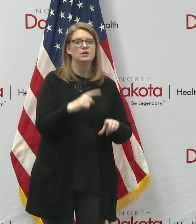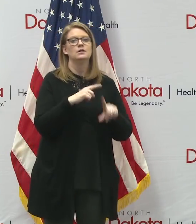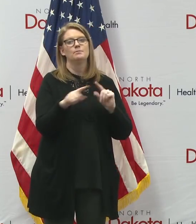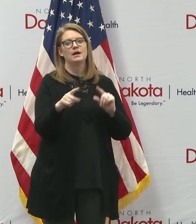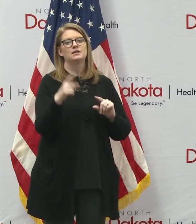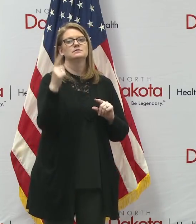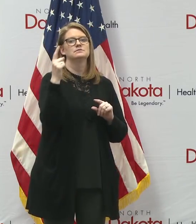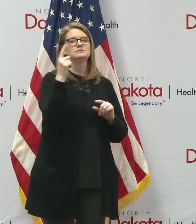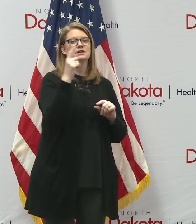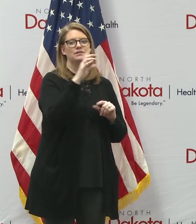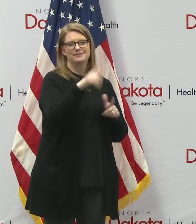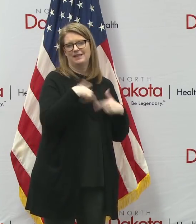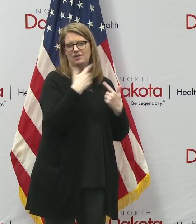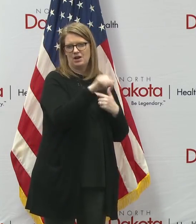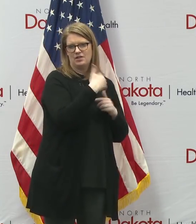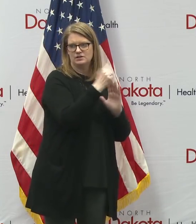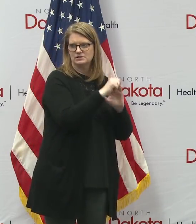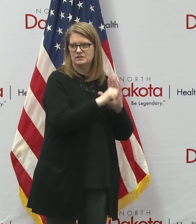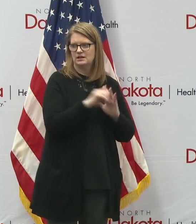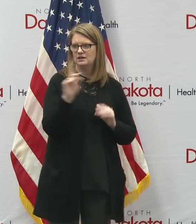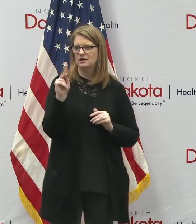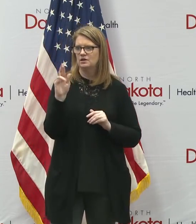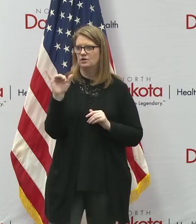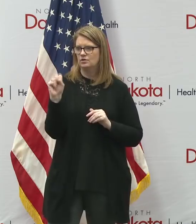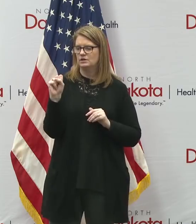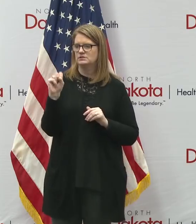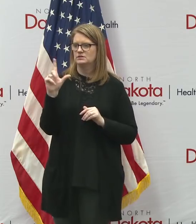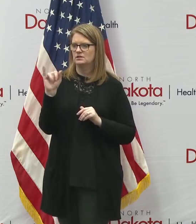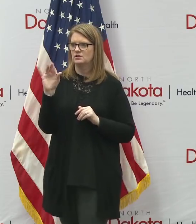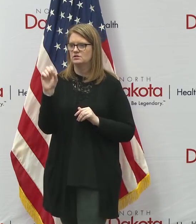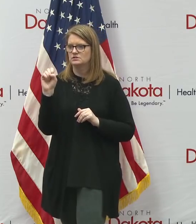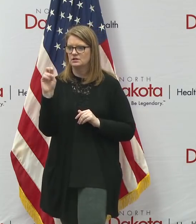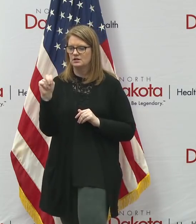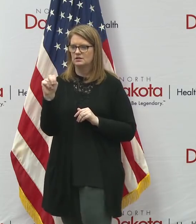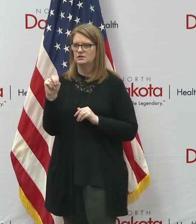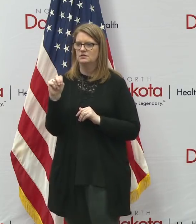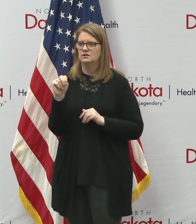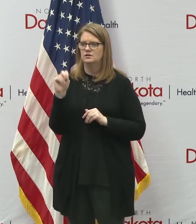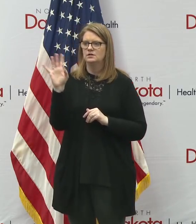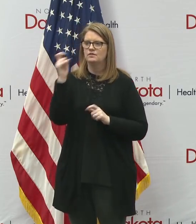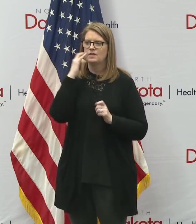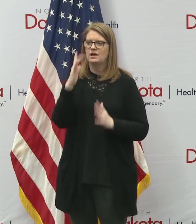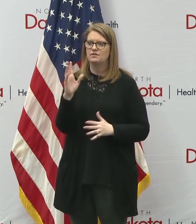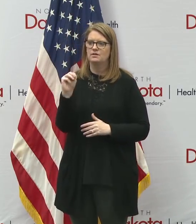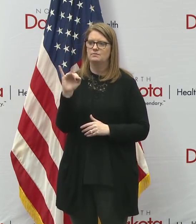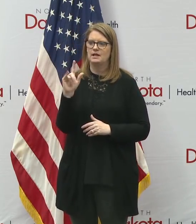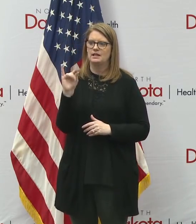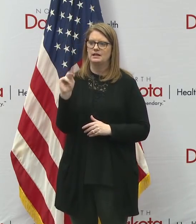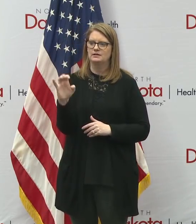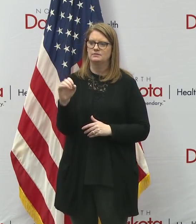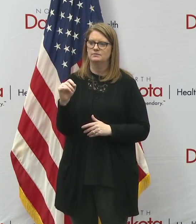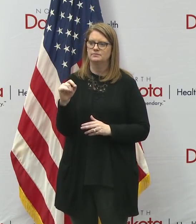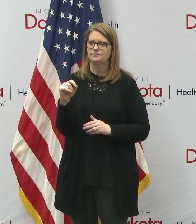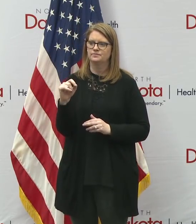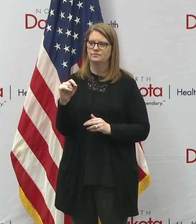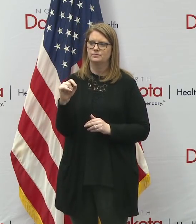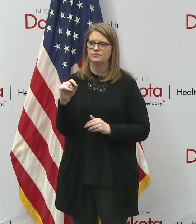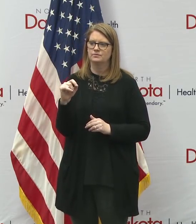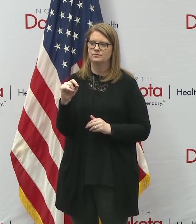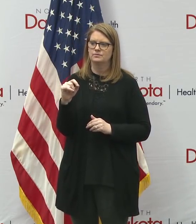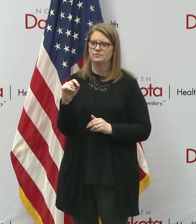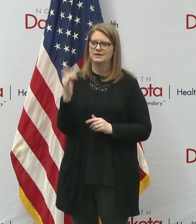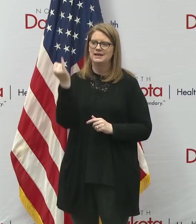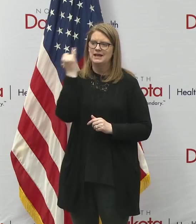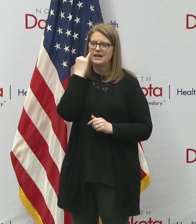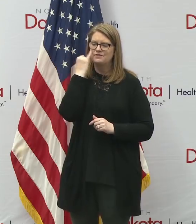online. Chris Larson with AM 1100 in Fargo. For the Governor Mylynn, what should people do if they know someone